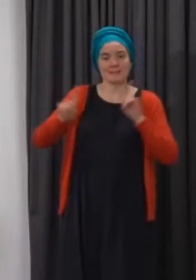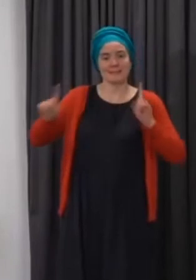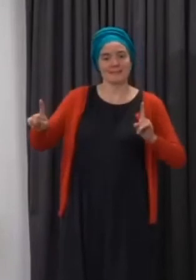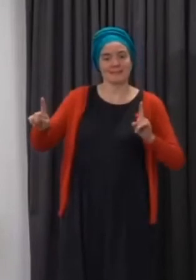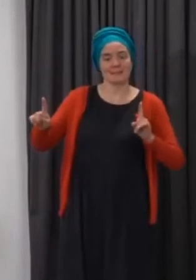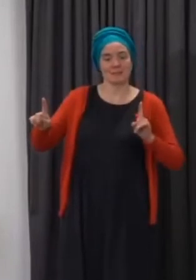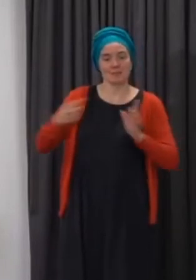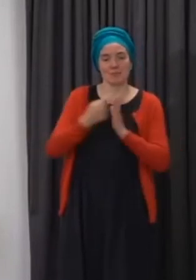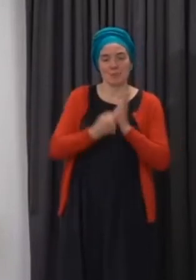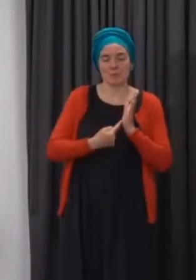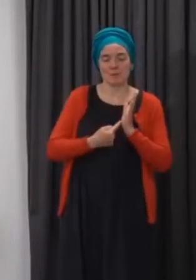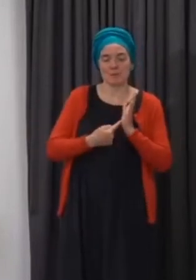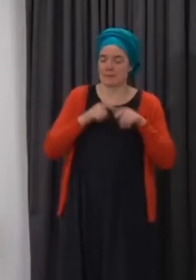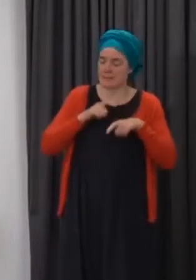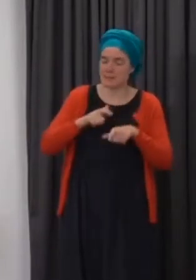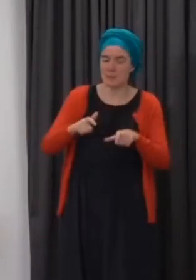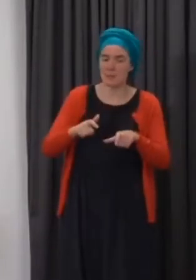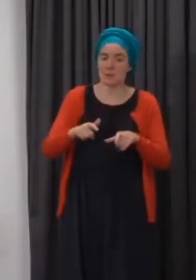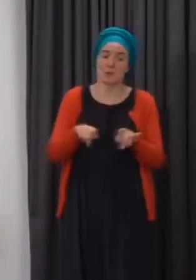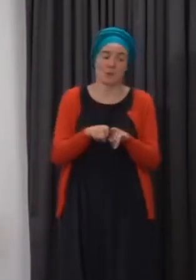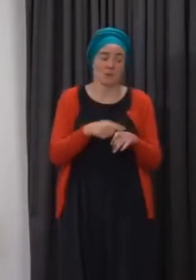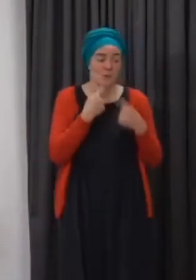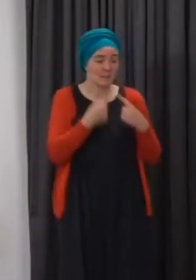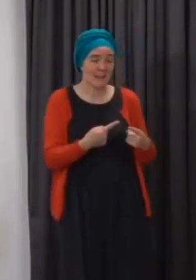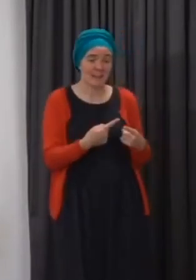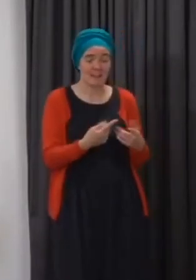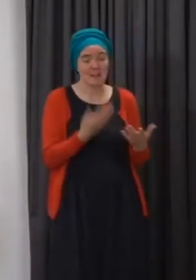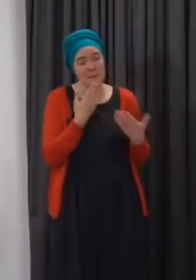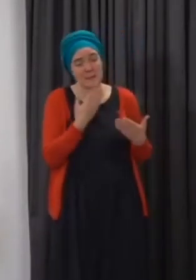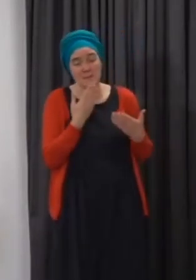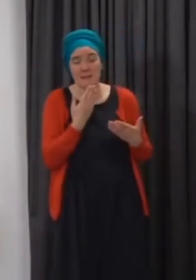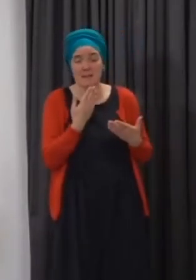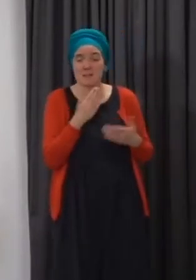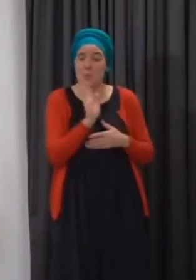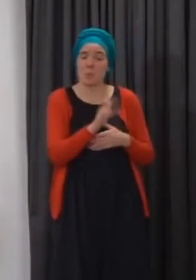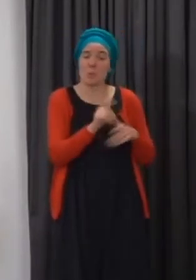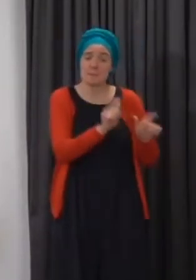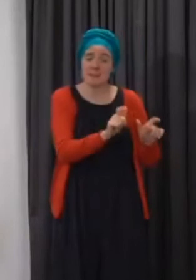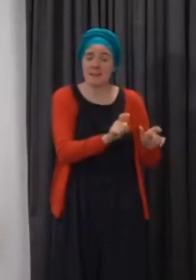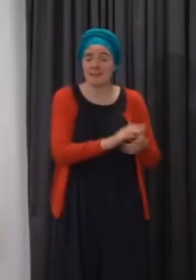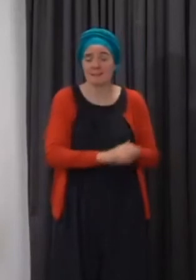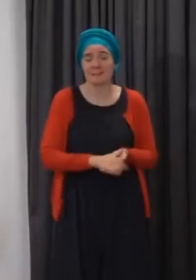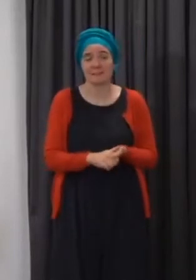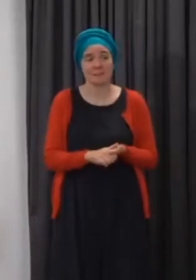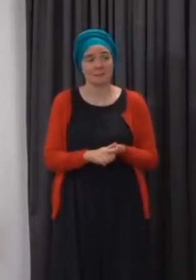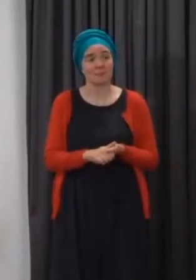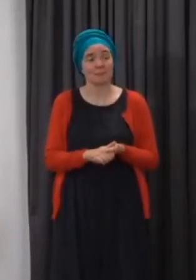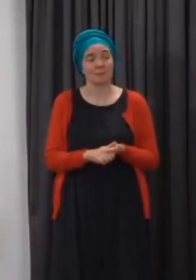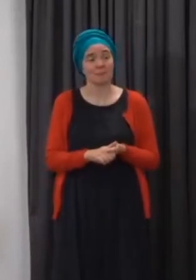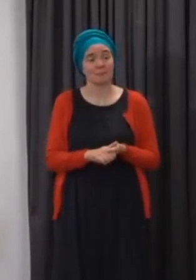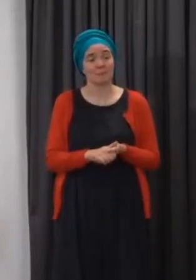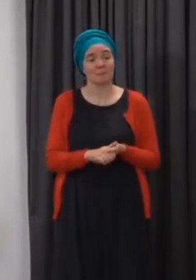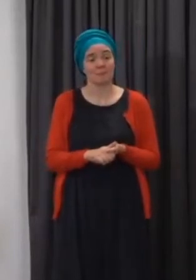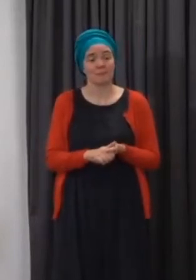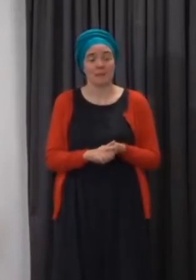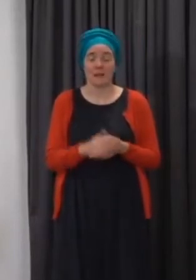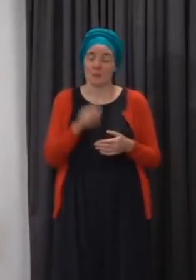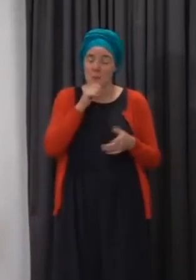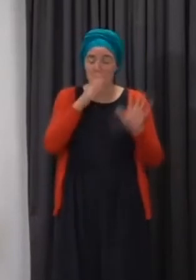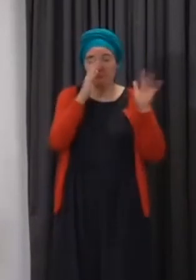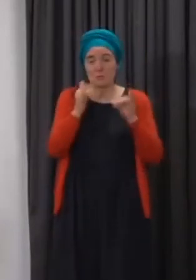message about staying at home. So to reassure you, Adam, we will keep our eye on that, and of course we will monitor any of the prevalence levels that are across